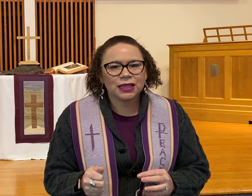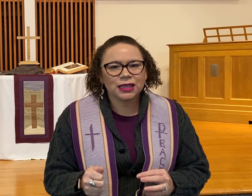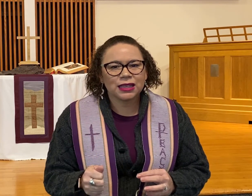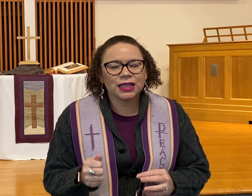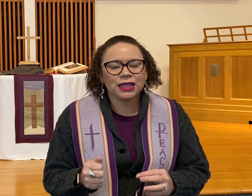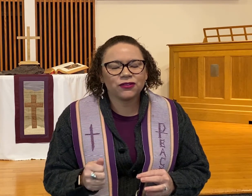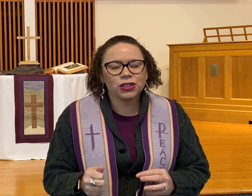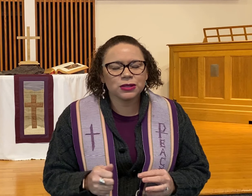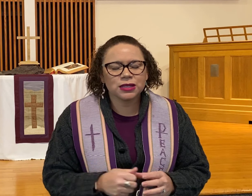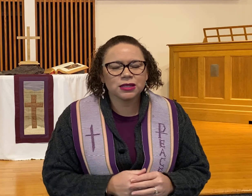and he feels it.